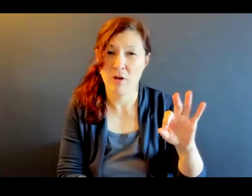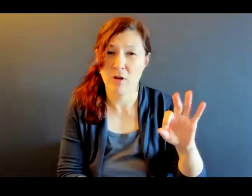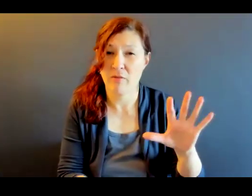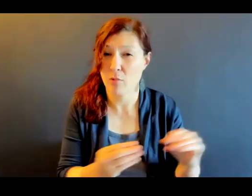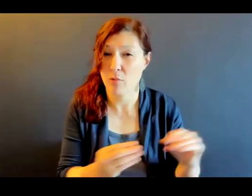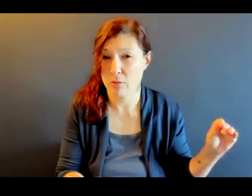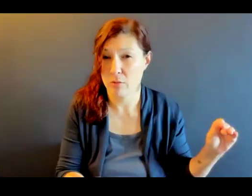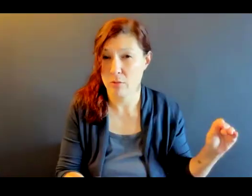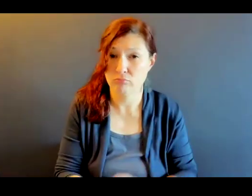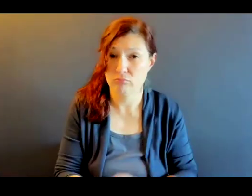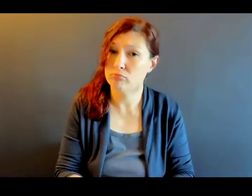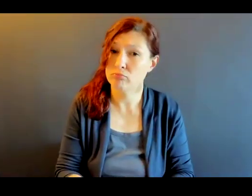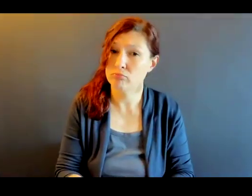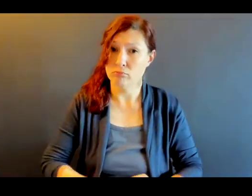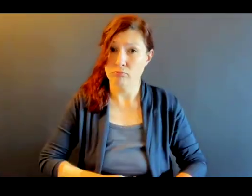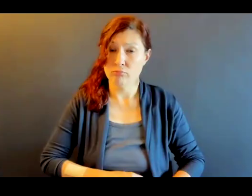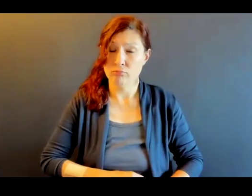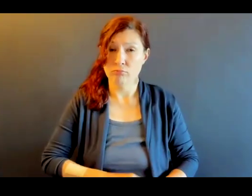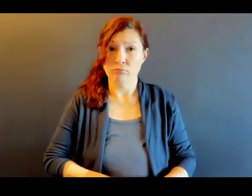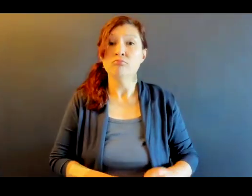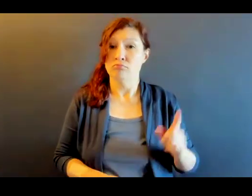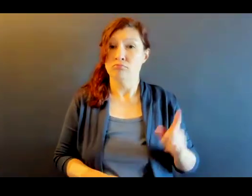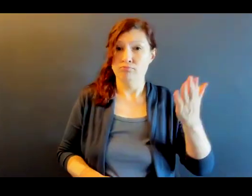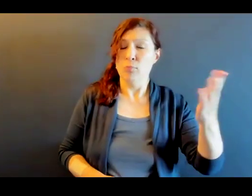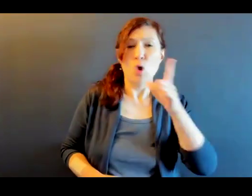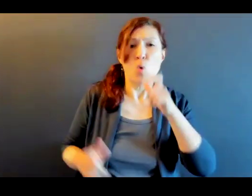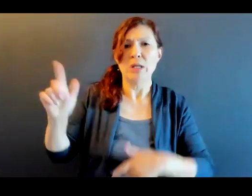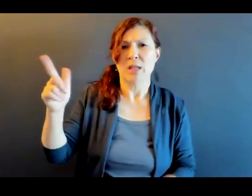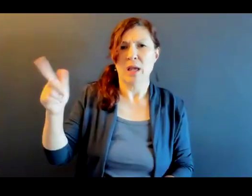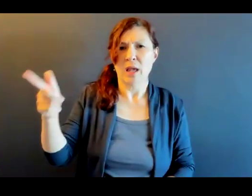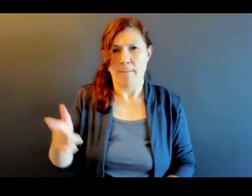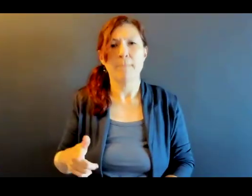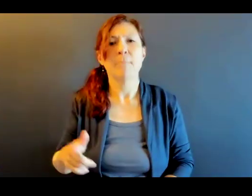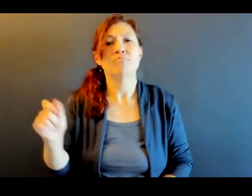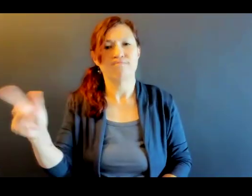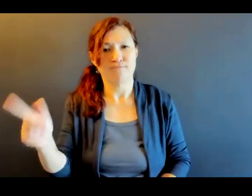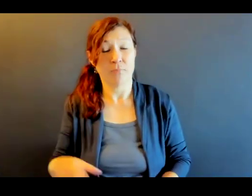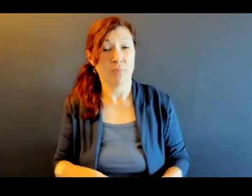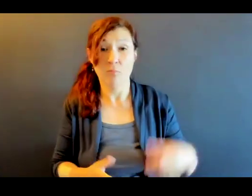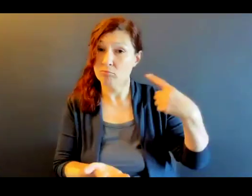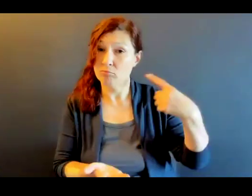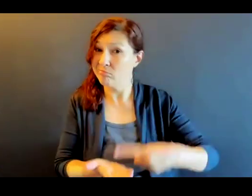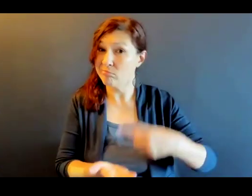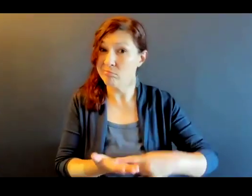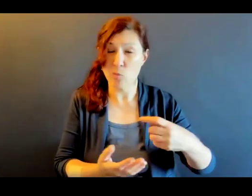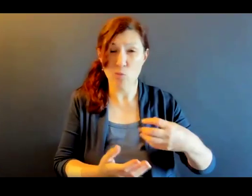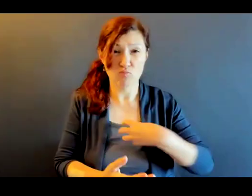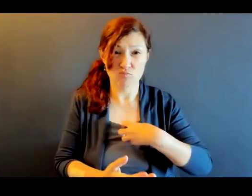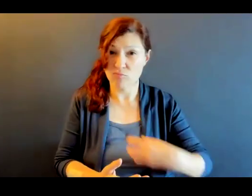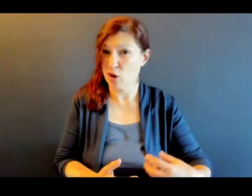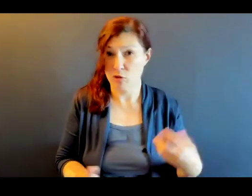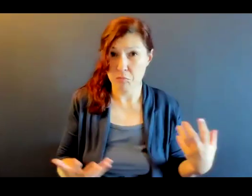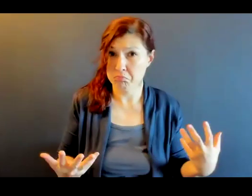$8,795 as presented. Is there a motion? So moved. Thank you. Is there a second? Second. Is there any discussion or objection to the motion?